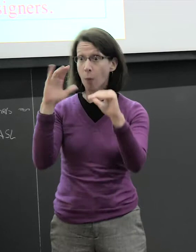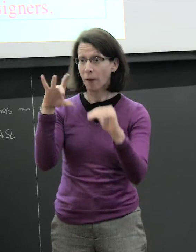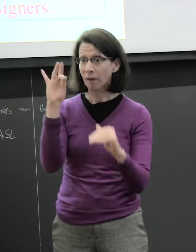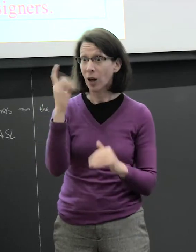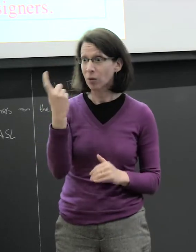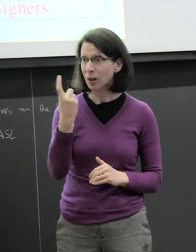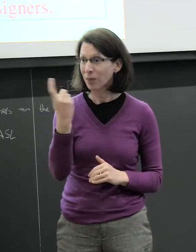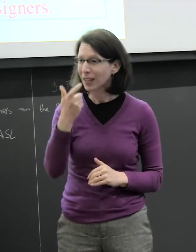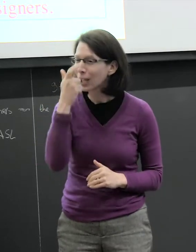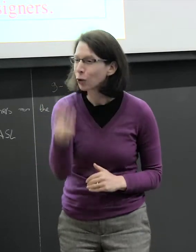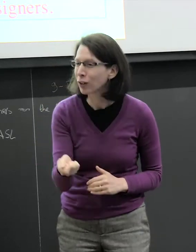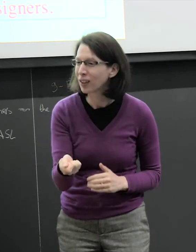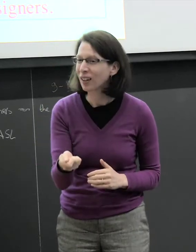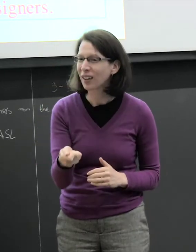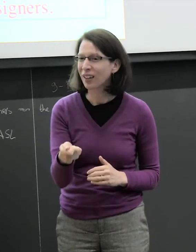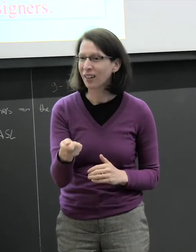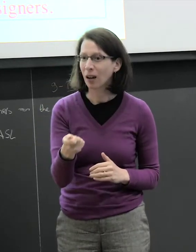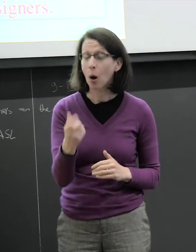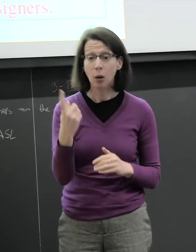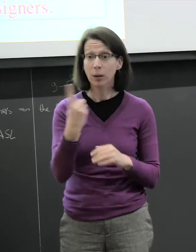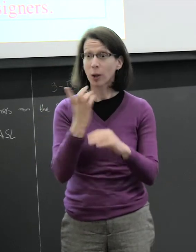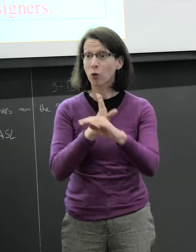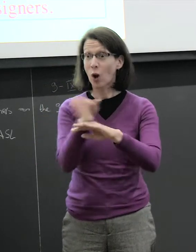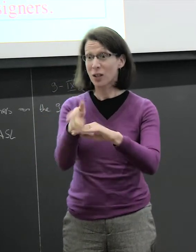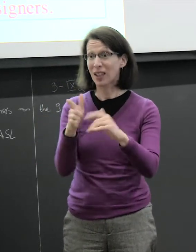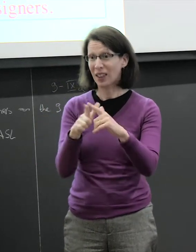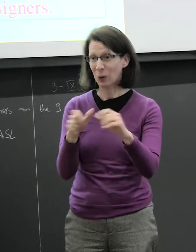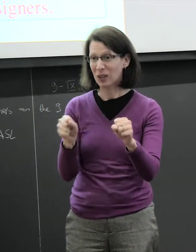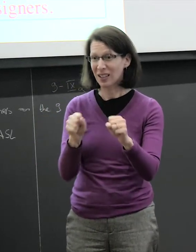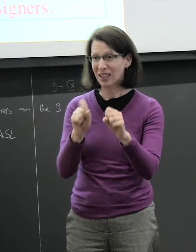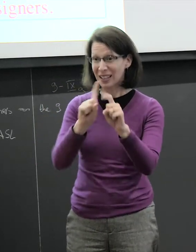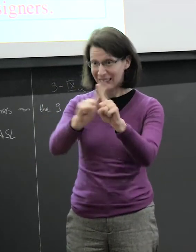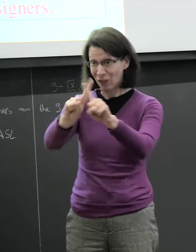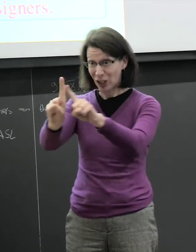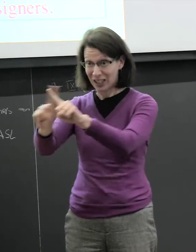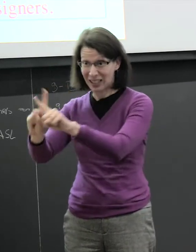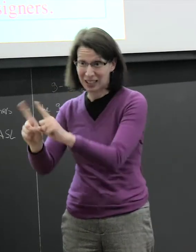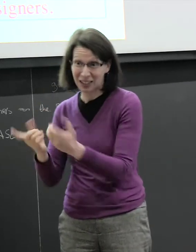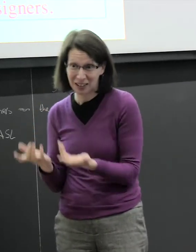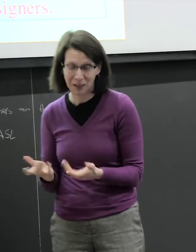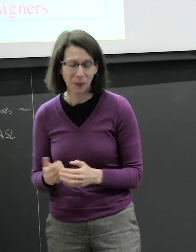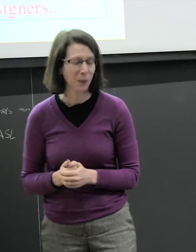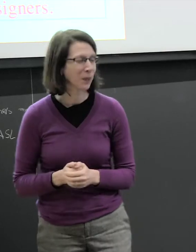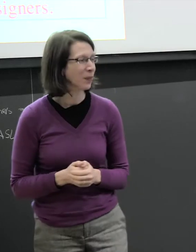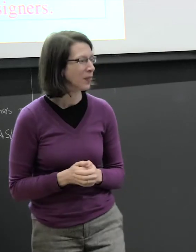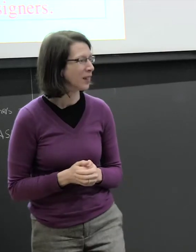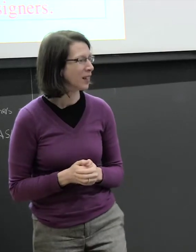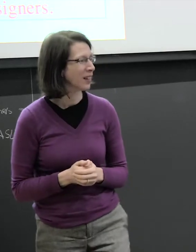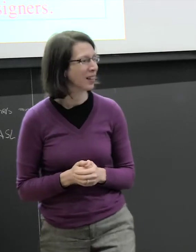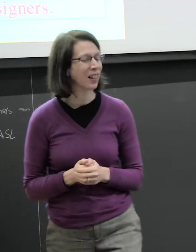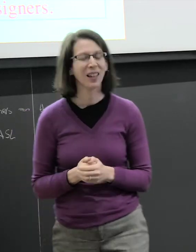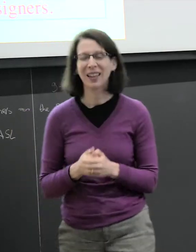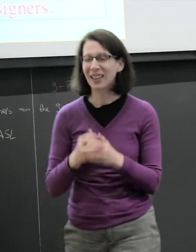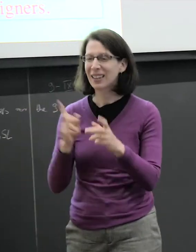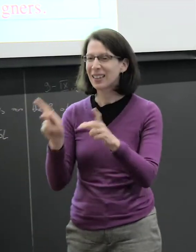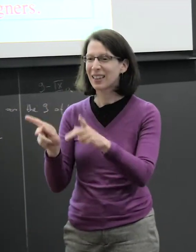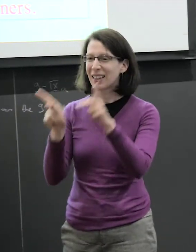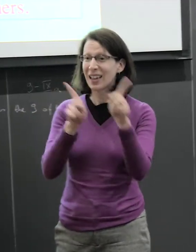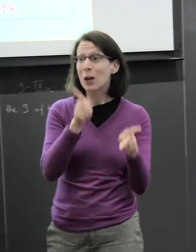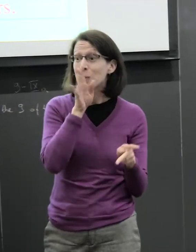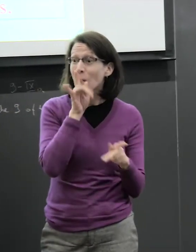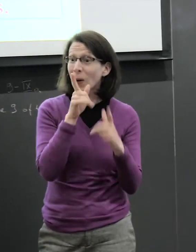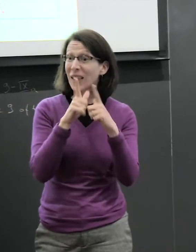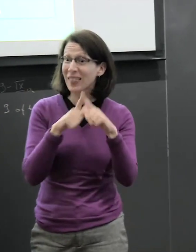some very interesting cross-linguistic differences, and in fact, they mirror cross-linguistic differences that exist in